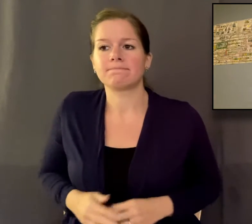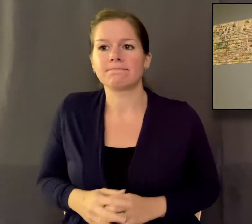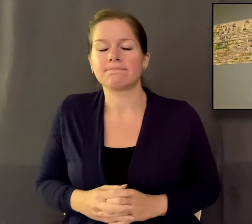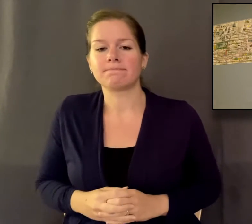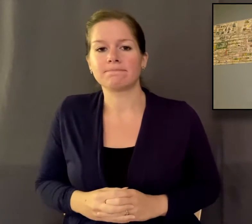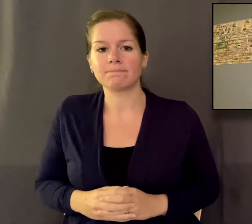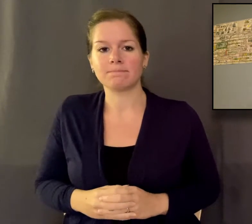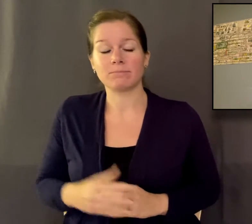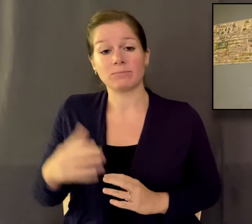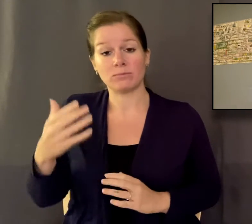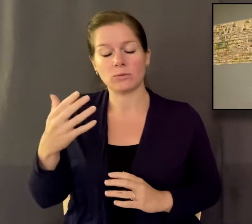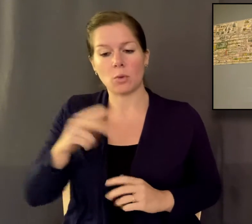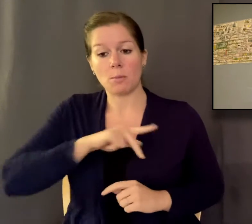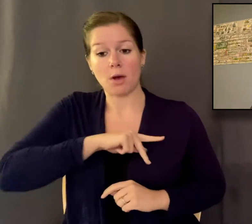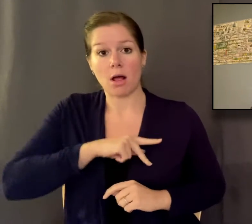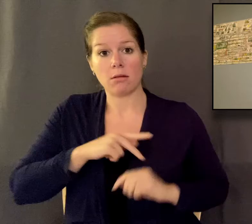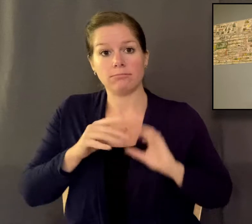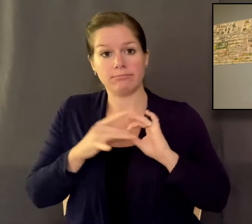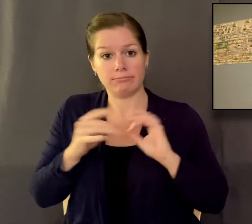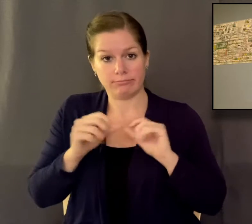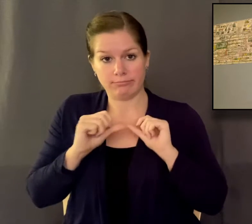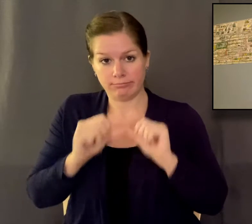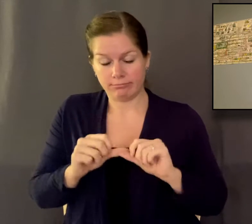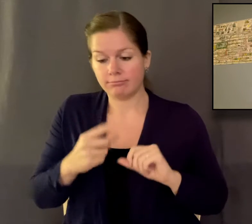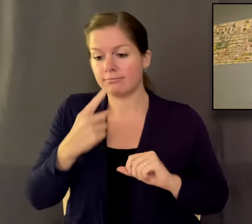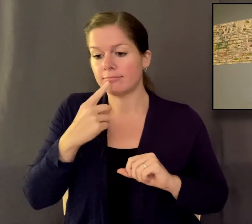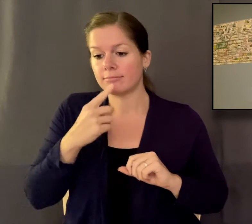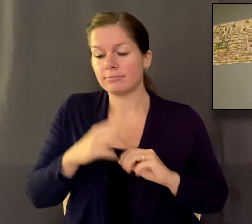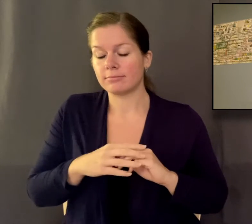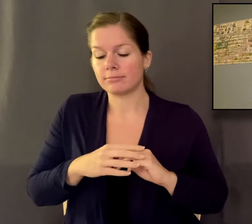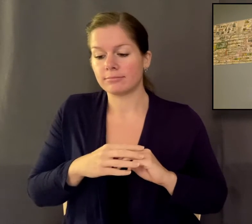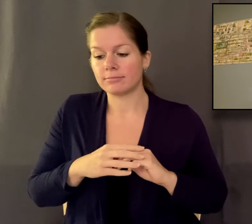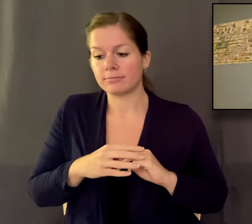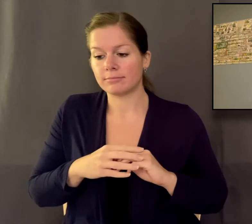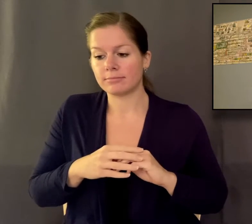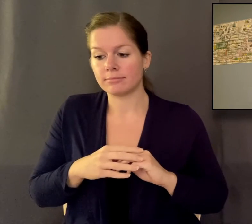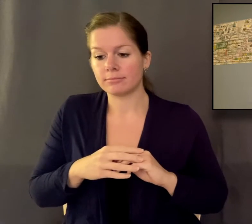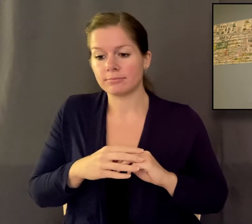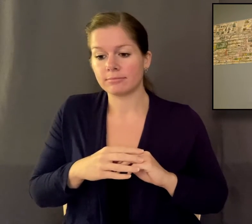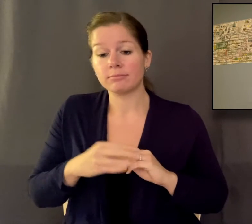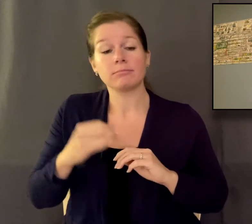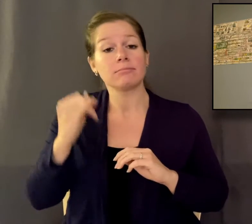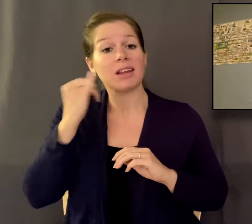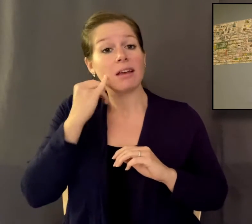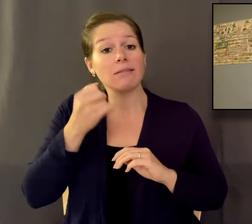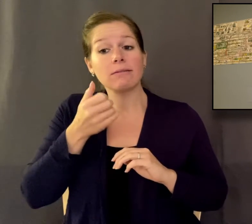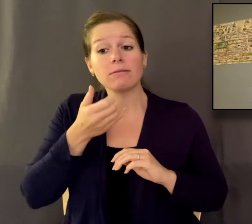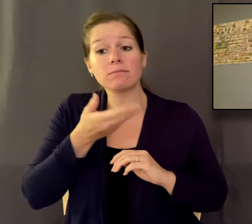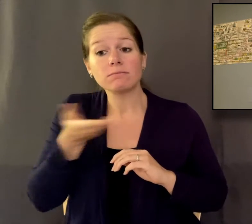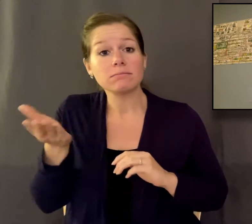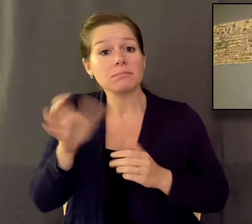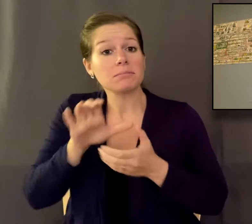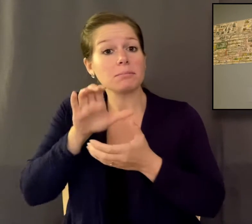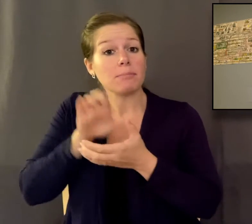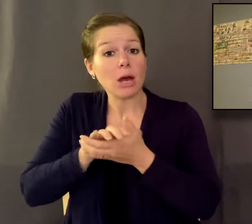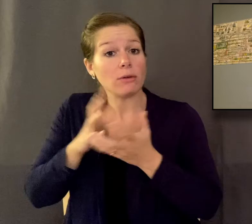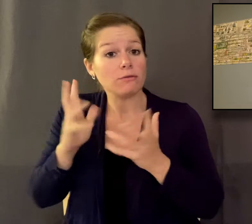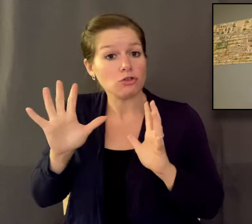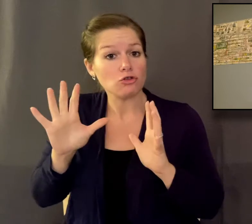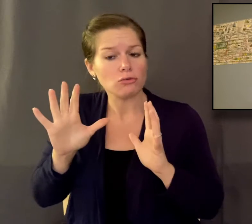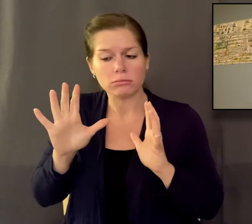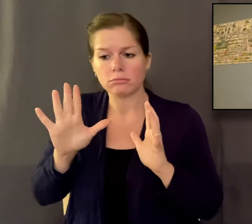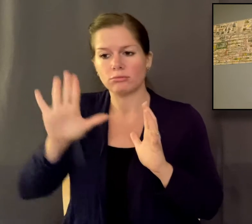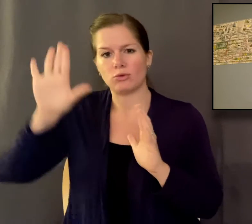married, in the rest of the first part of chapter 7, that your call is to stay married and to be faithful to your spouse.